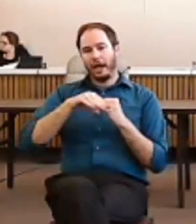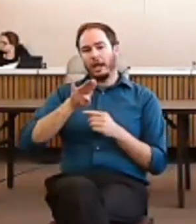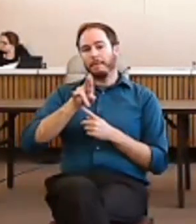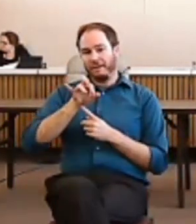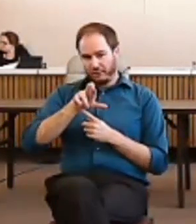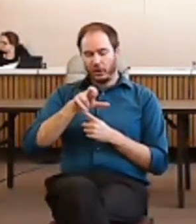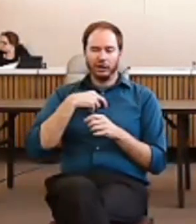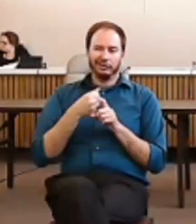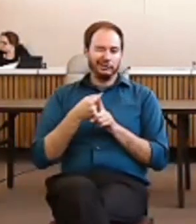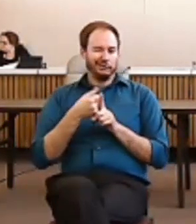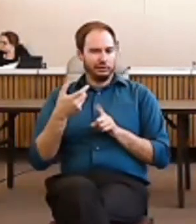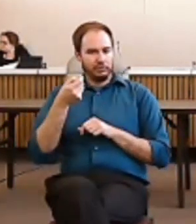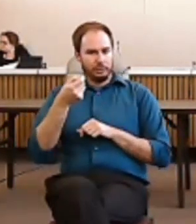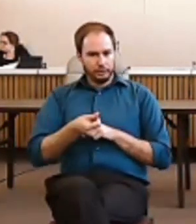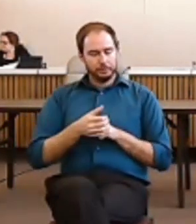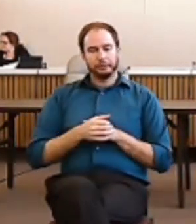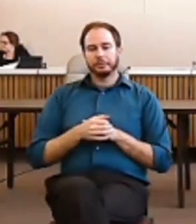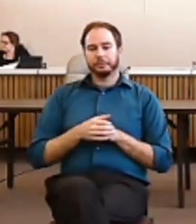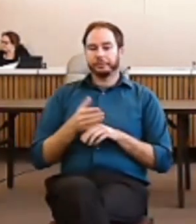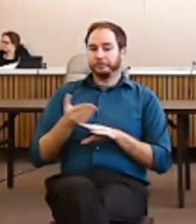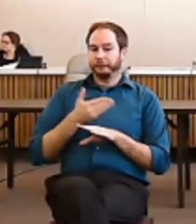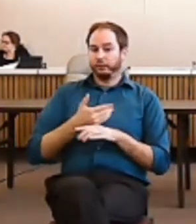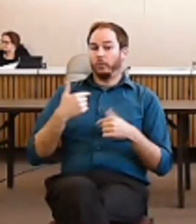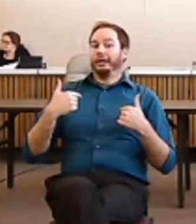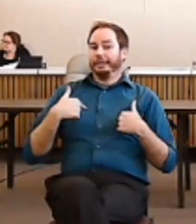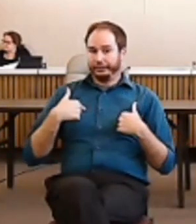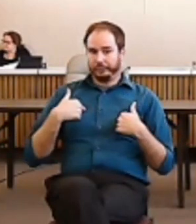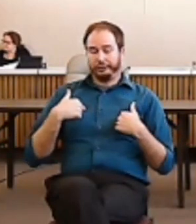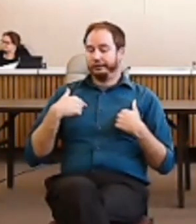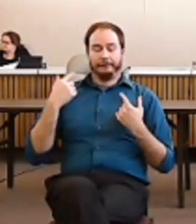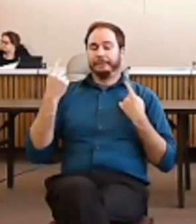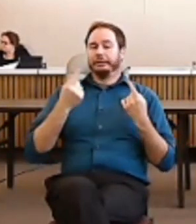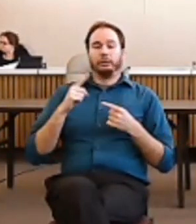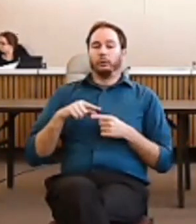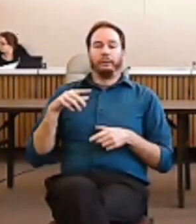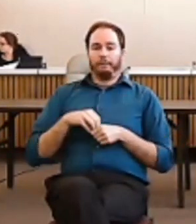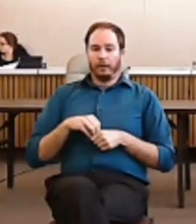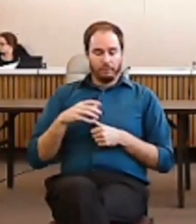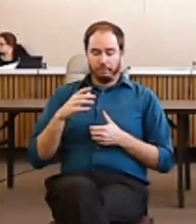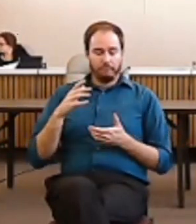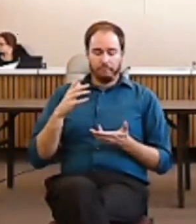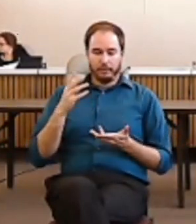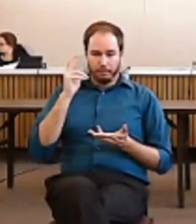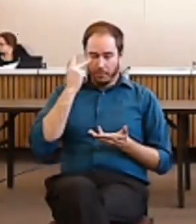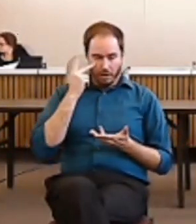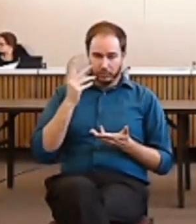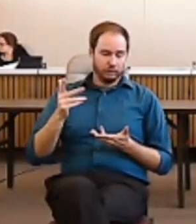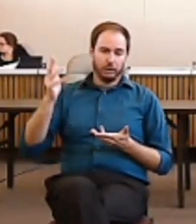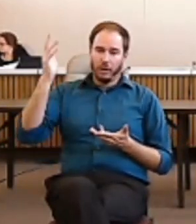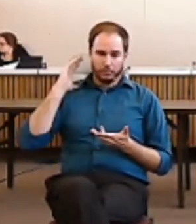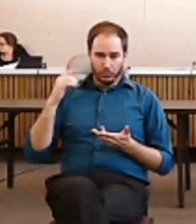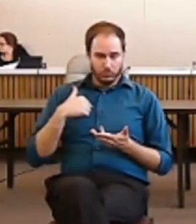little backstory, long before I was ever considering getting involved in politics